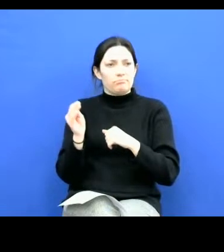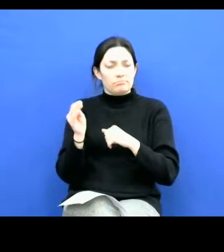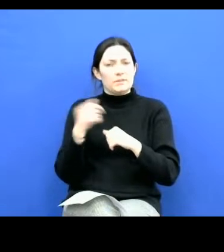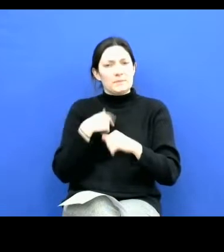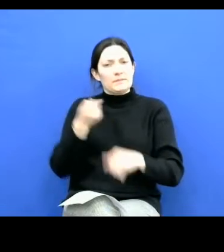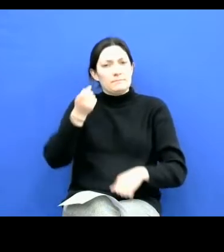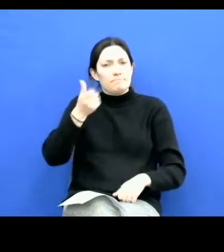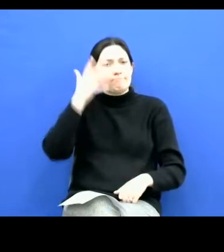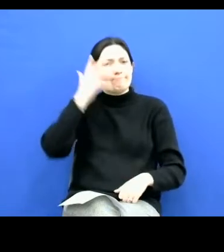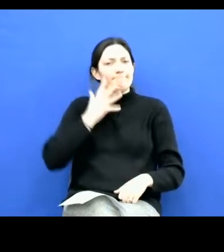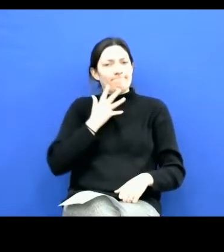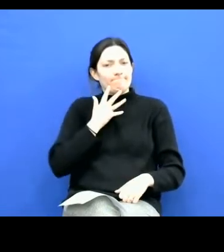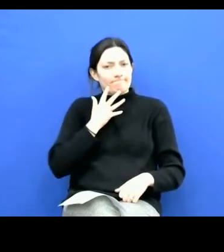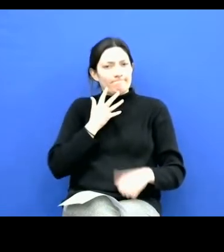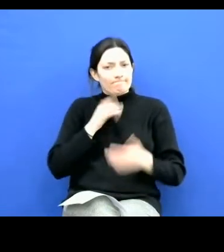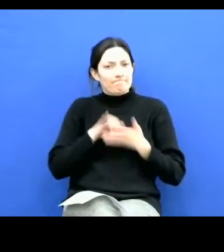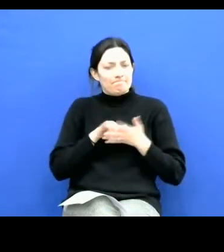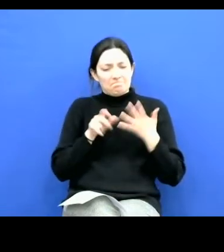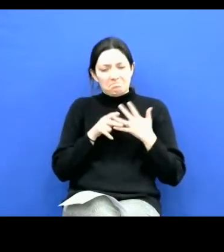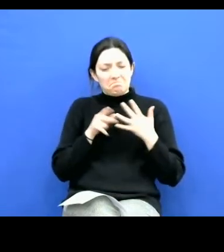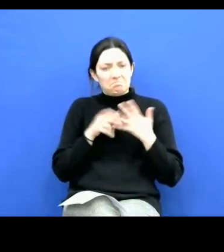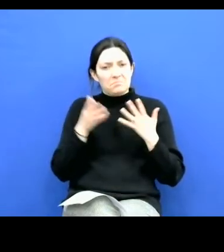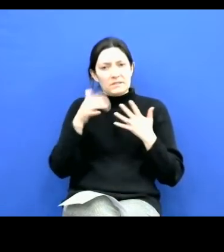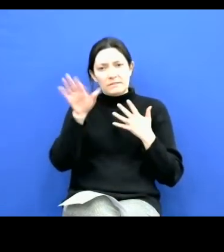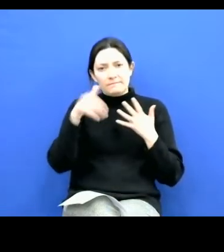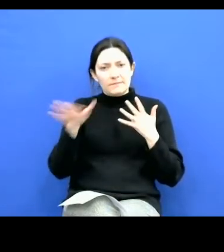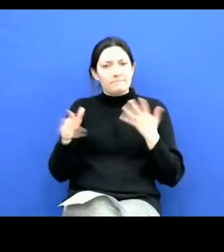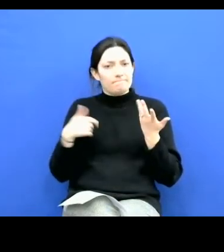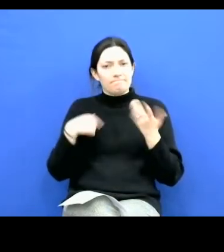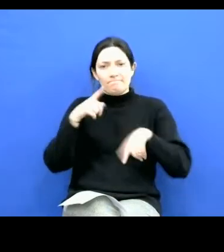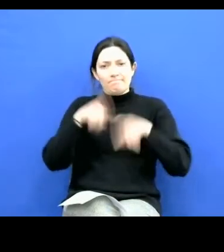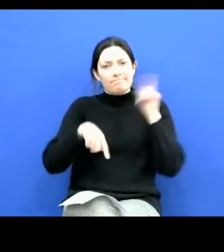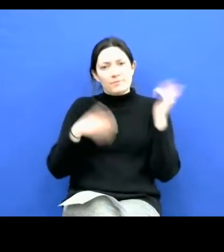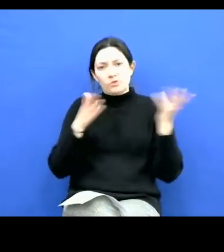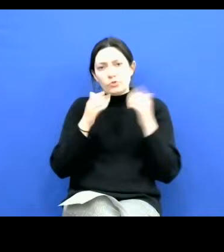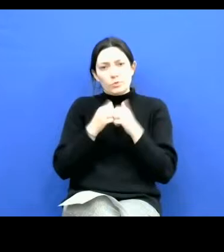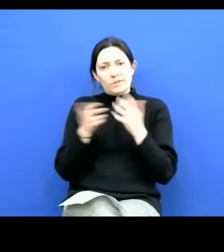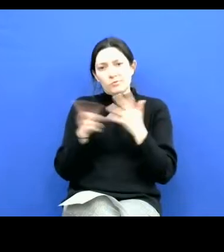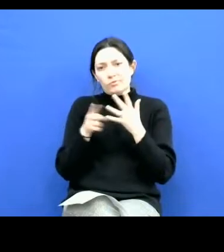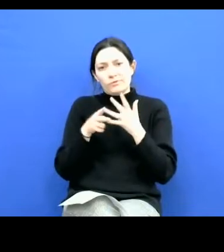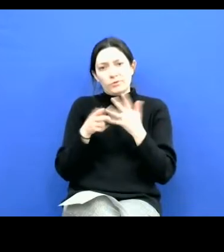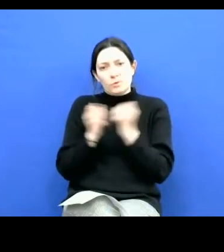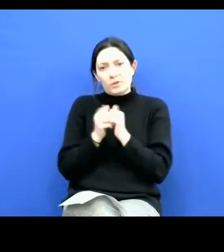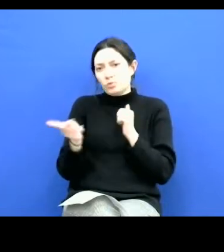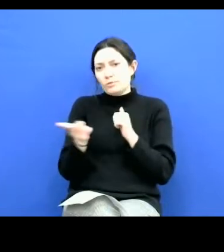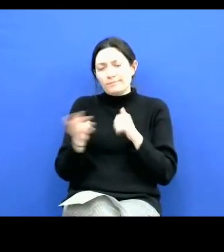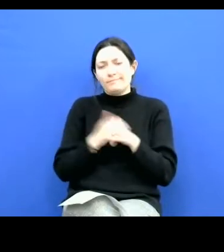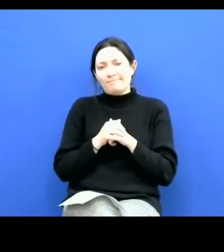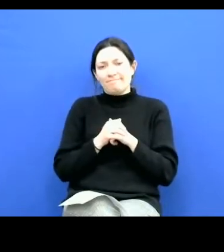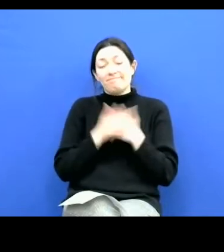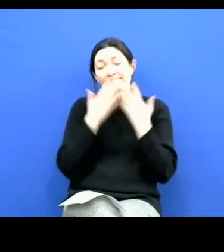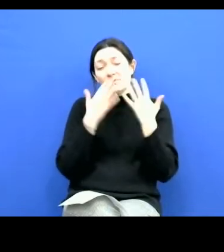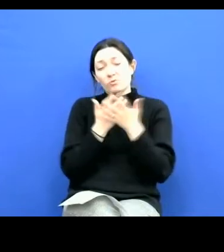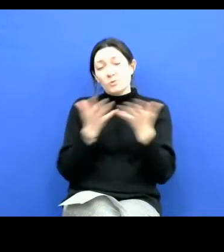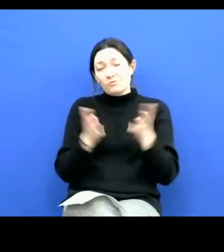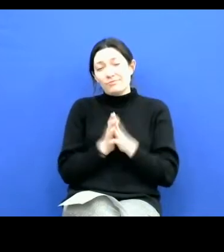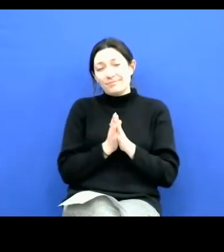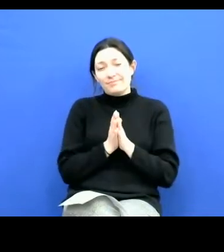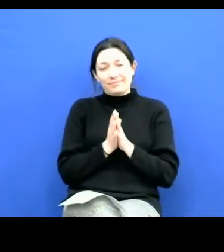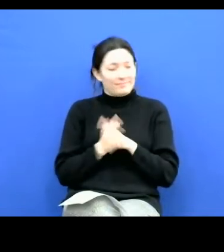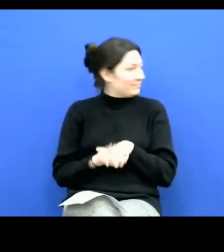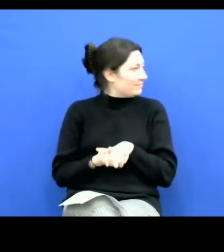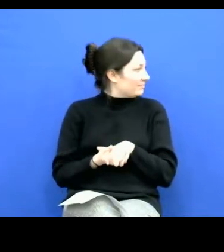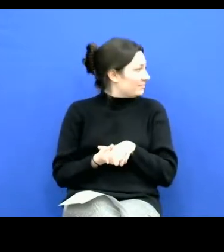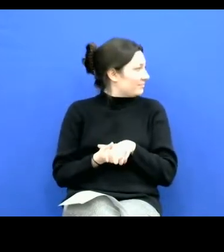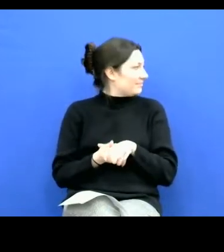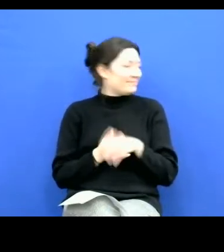sadness that I will not get a chance to serve the next 2 years at least with you. But thank you so much. Thank